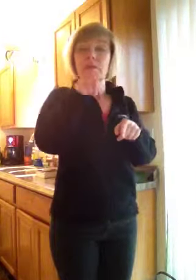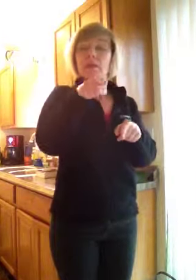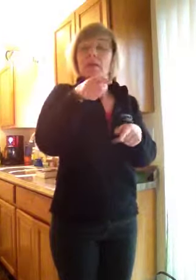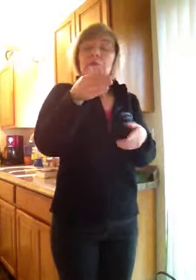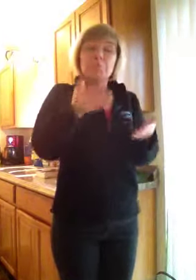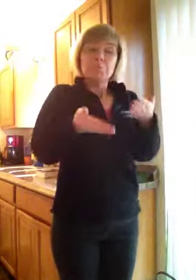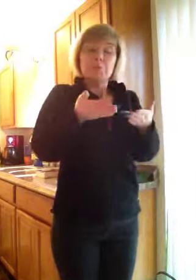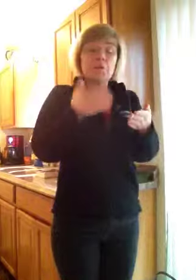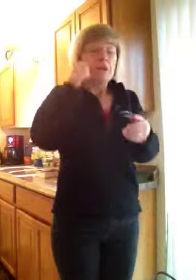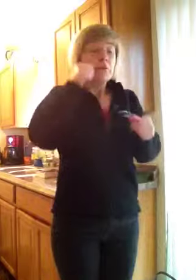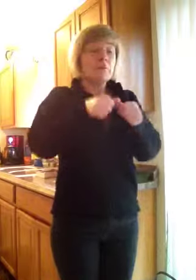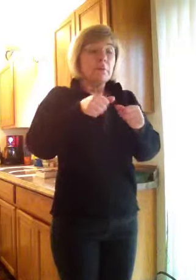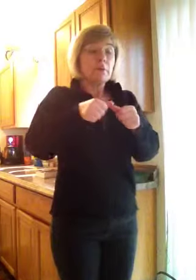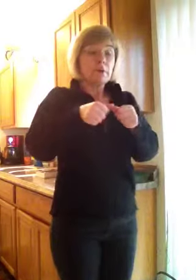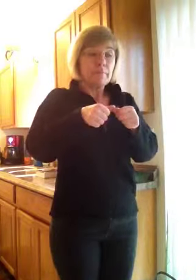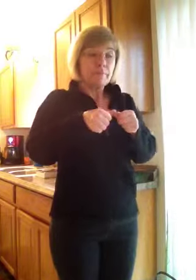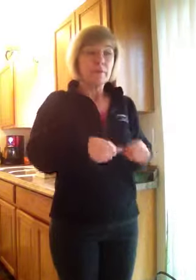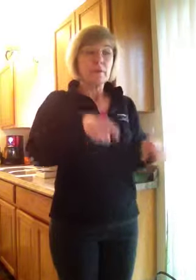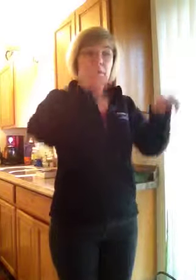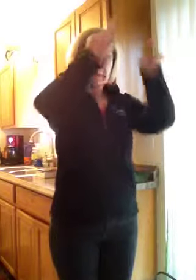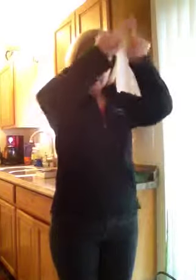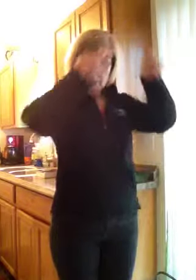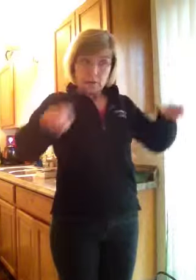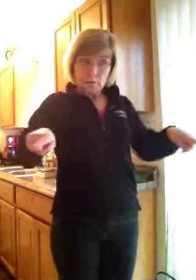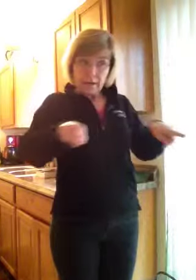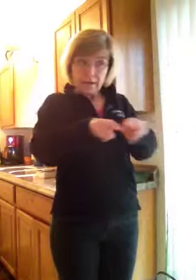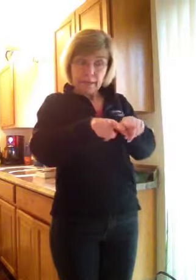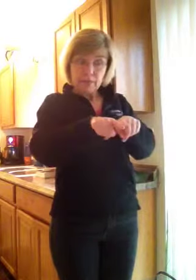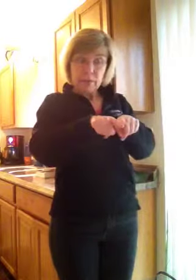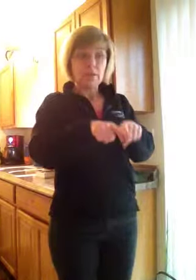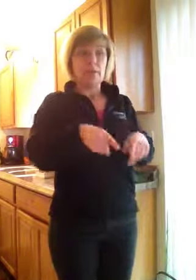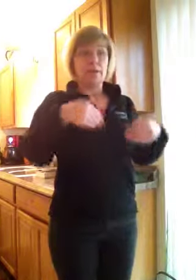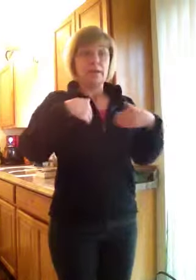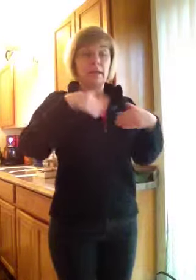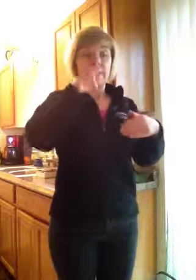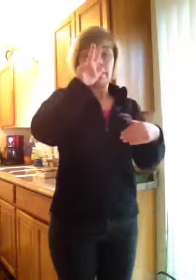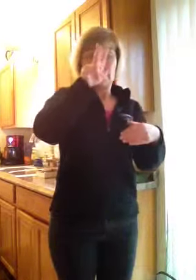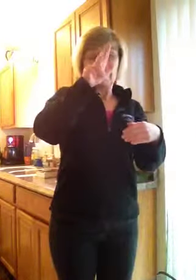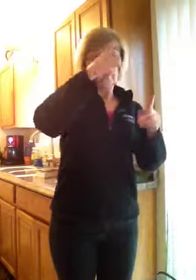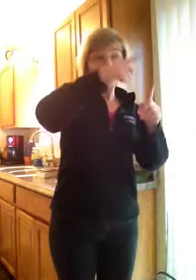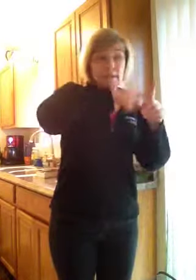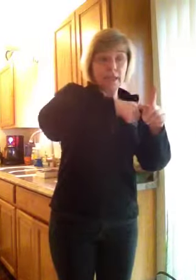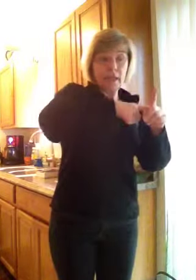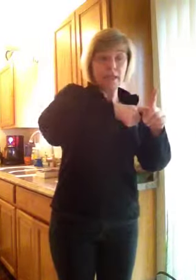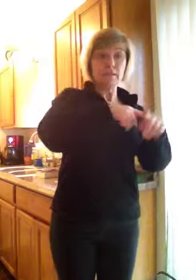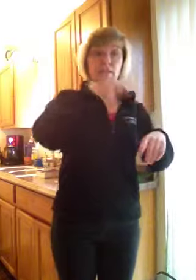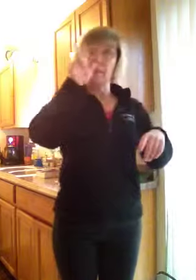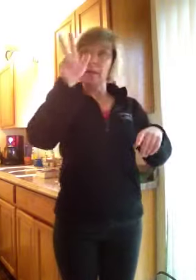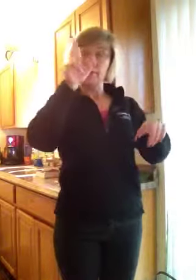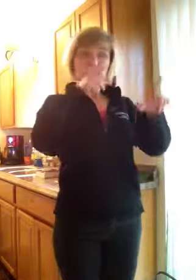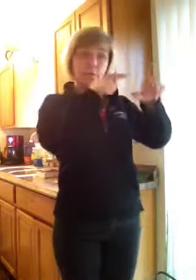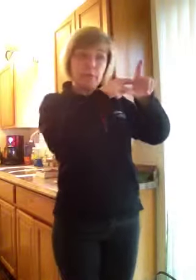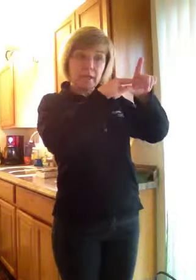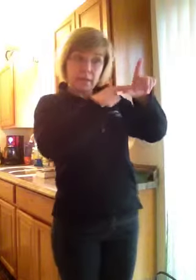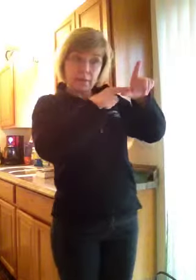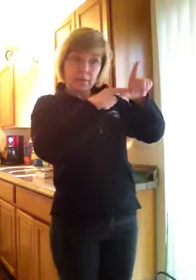polygons that always have 3 sides and 3 angles. And that's what the word triangle means. Tri means 3, and